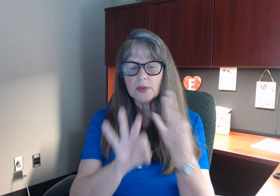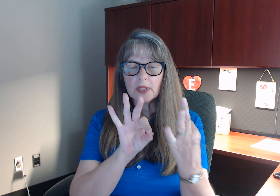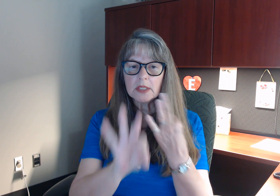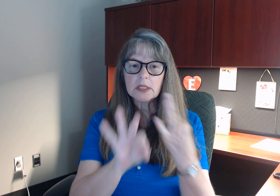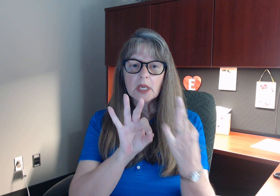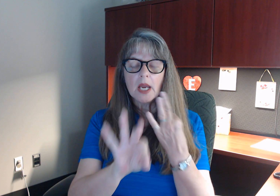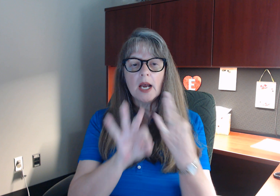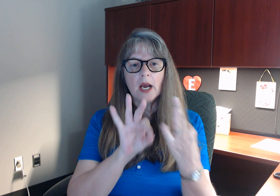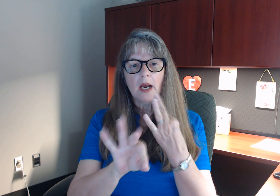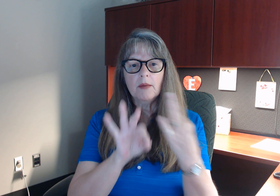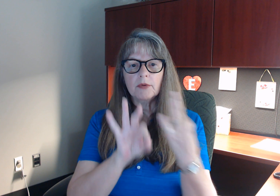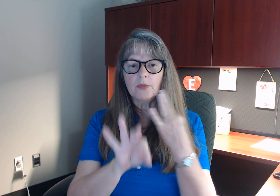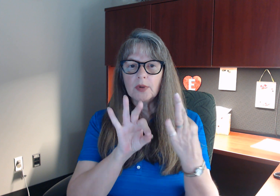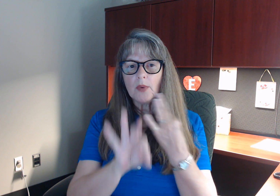it, the freeway.